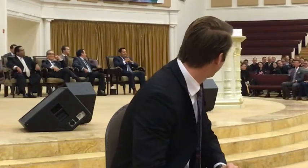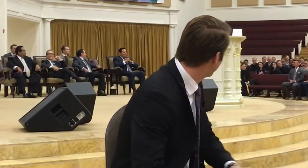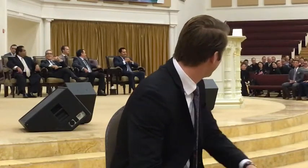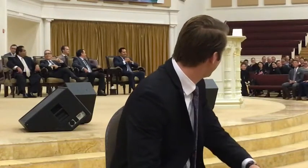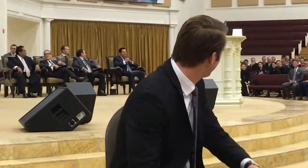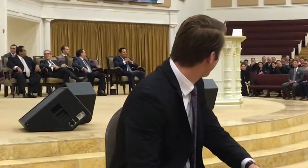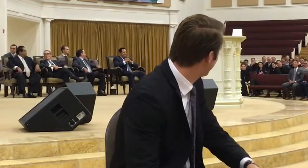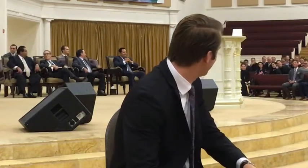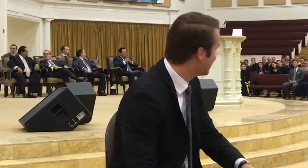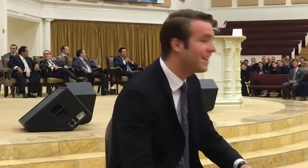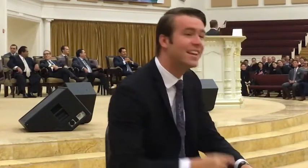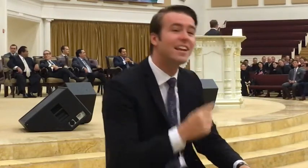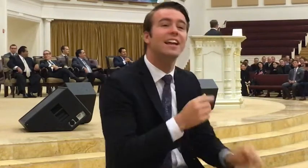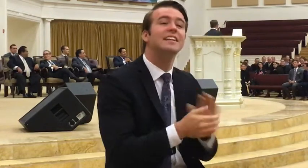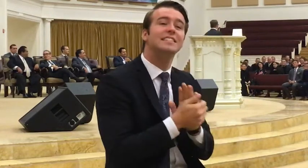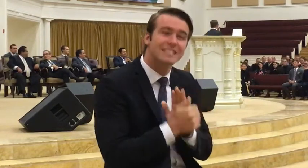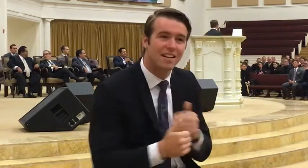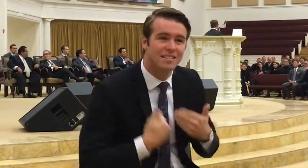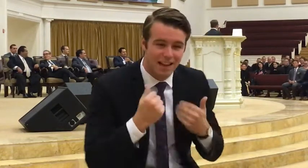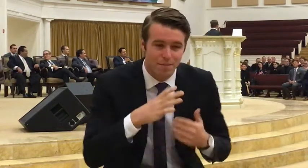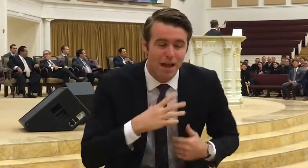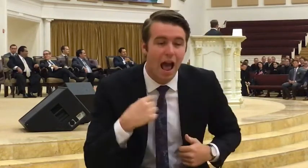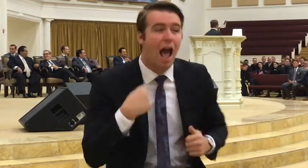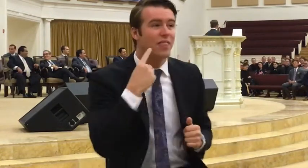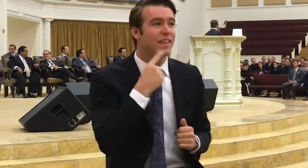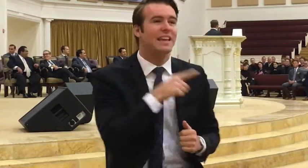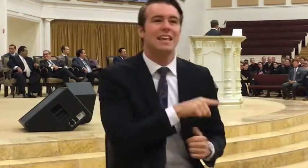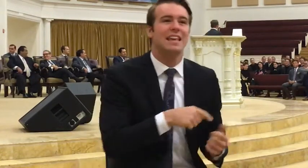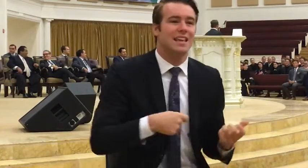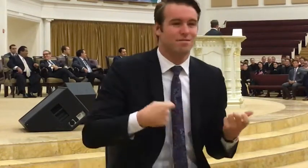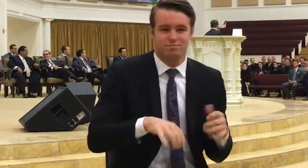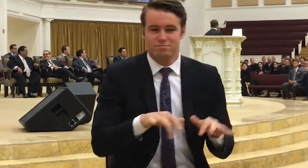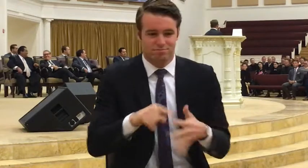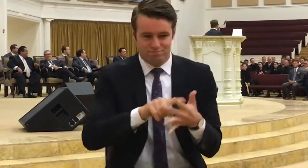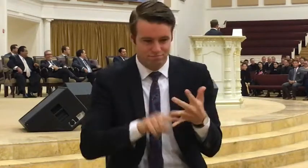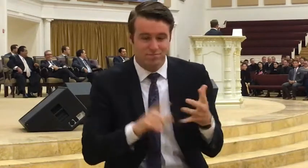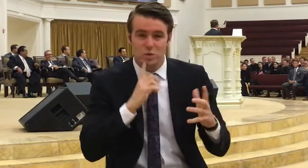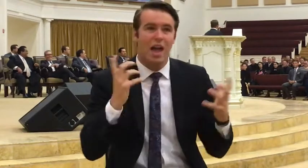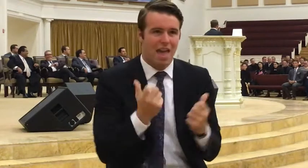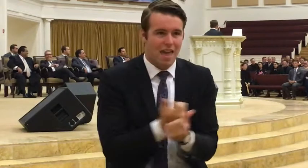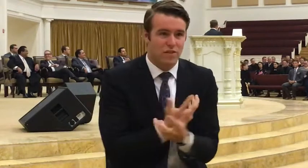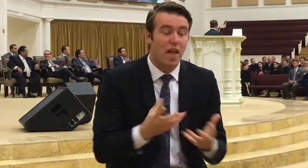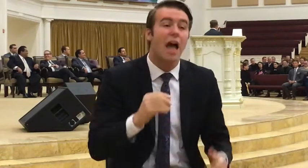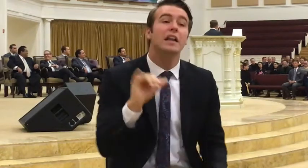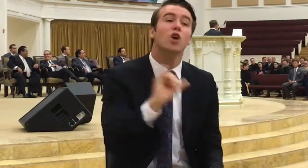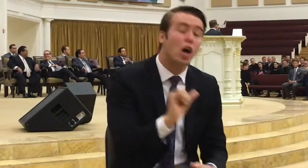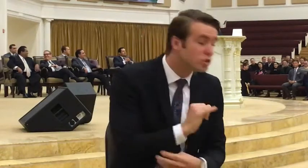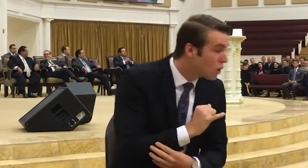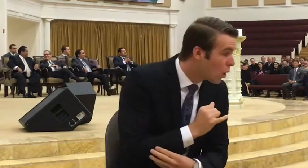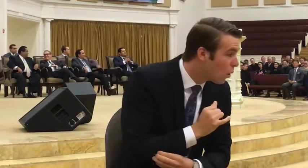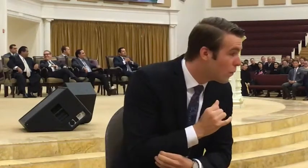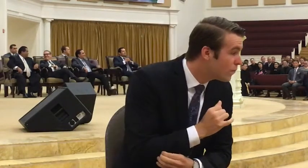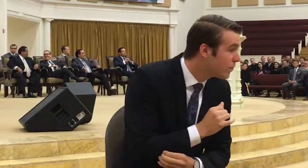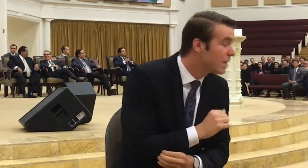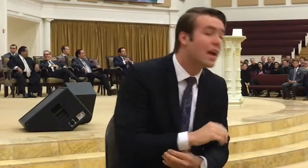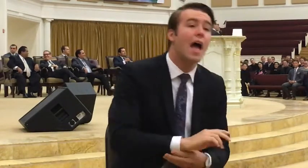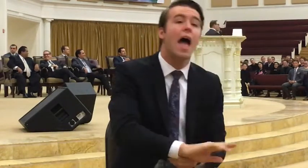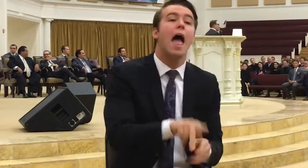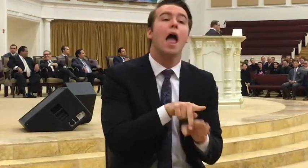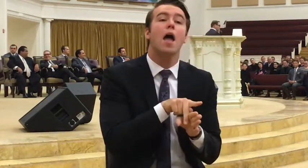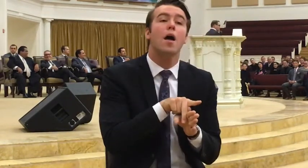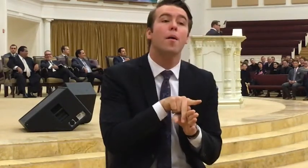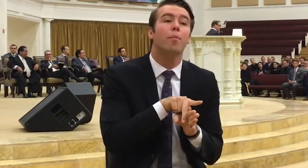And that's a talented young man. I think he plays just about everything. And he's also a